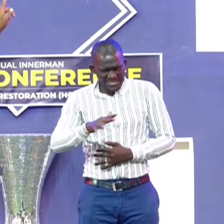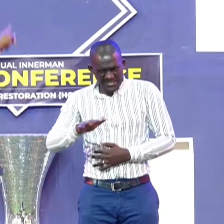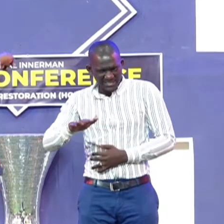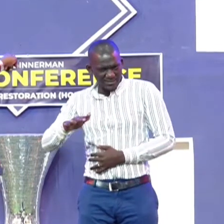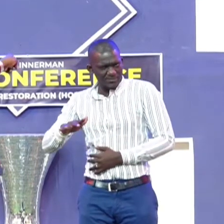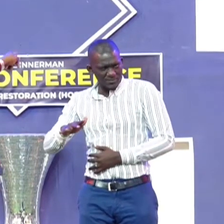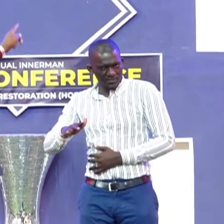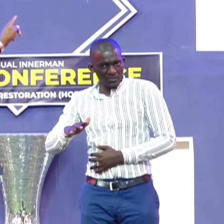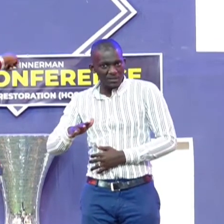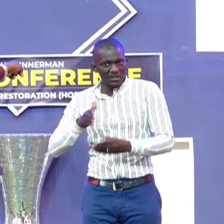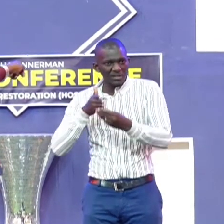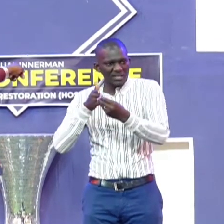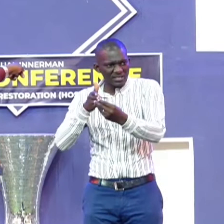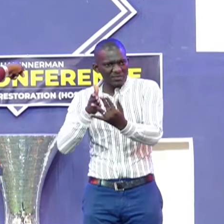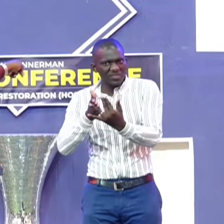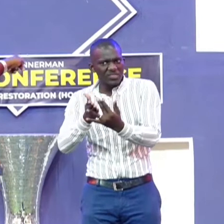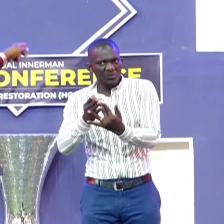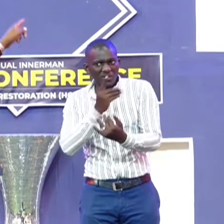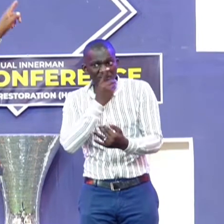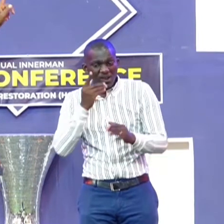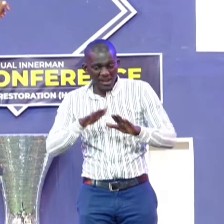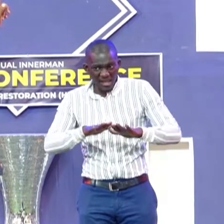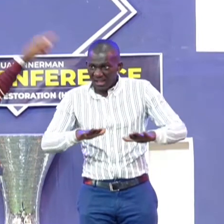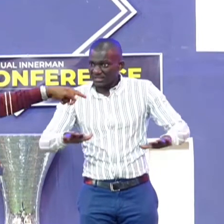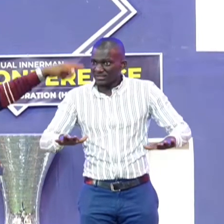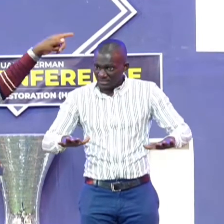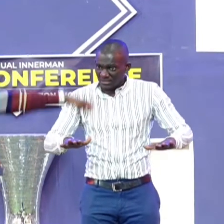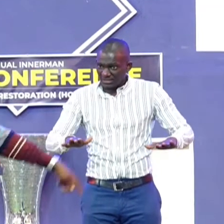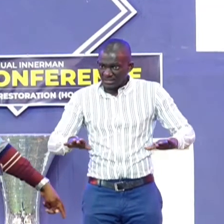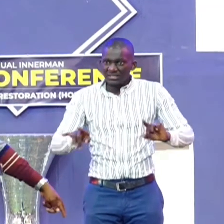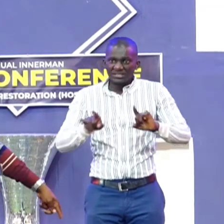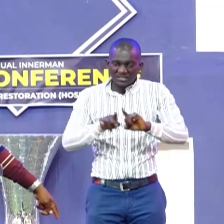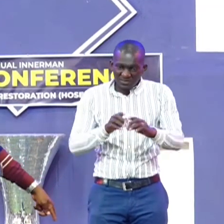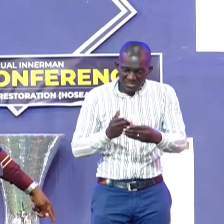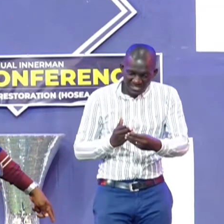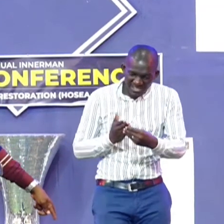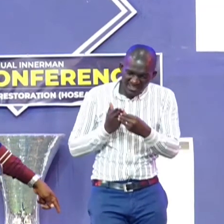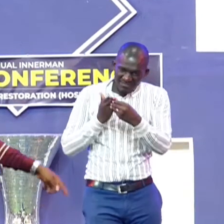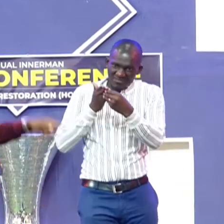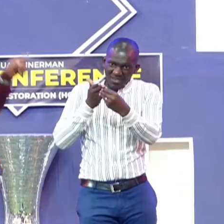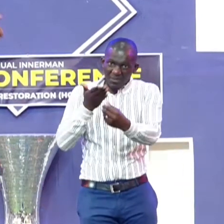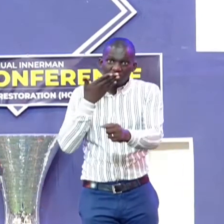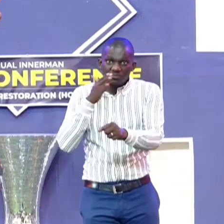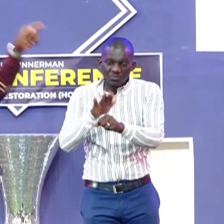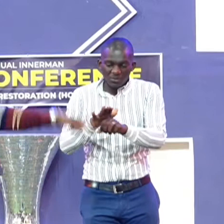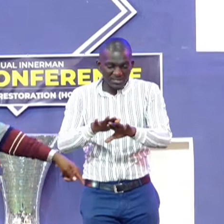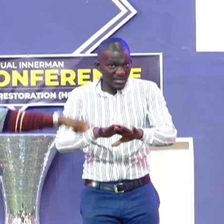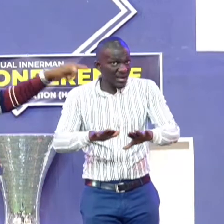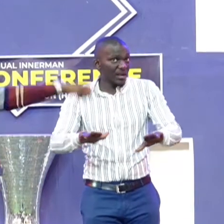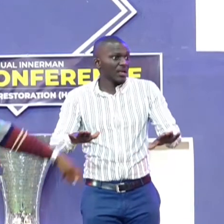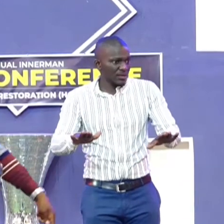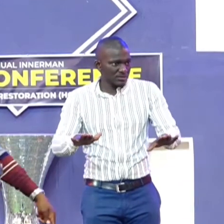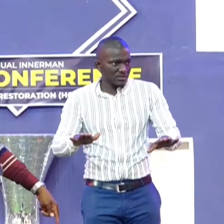Red Sea. He took them through the wilderness. And he brought them into a land of promise.